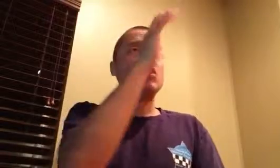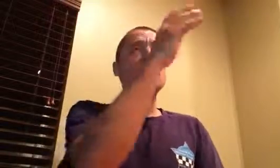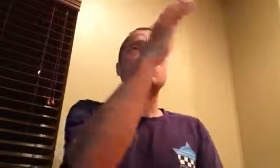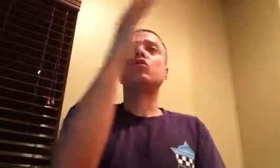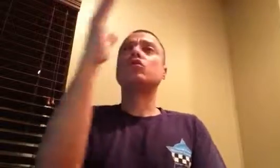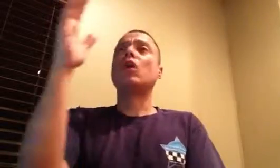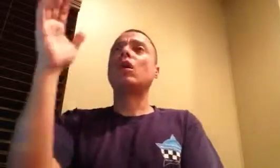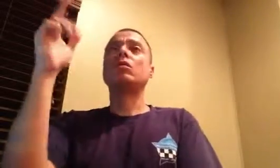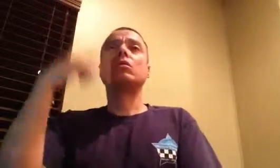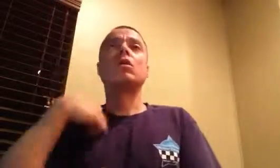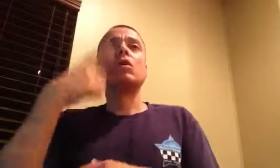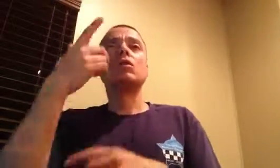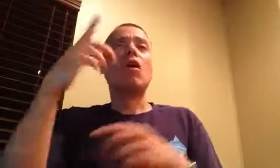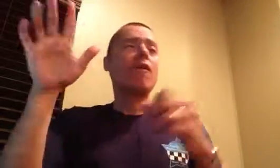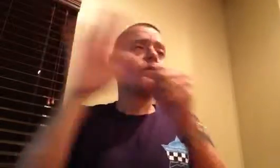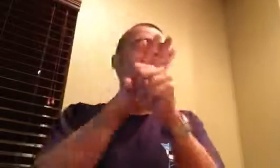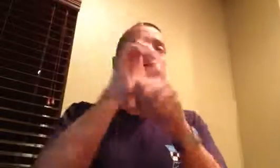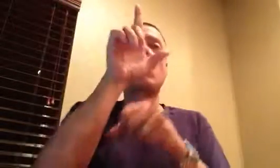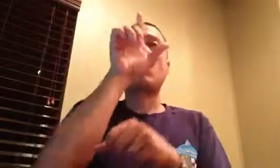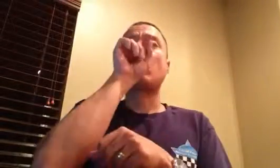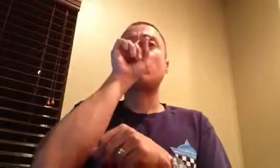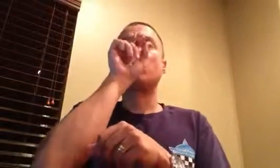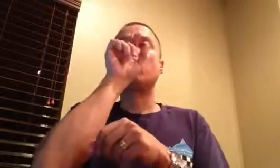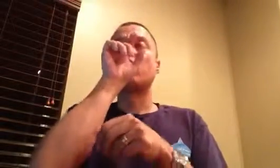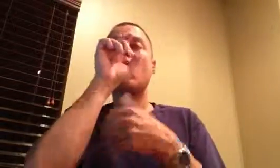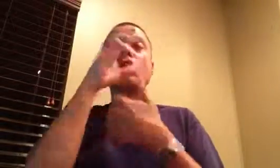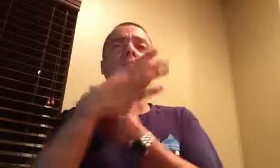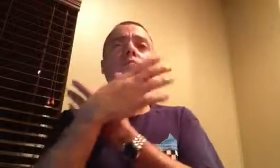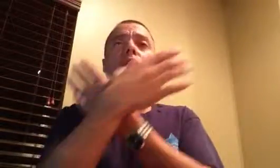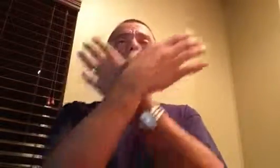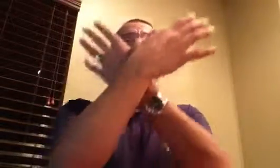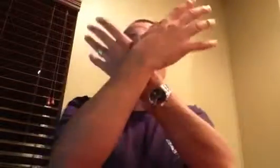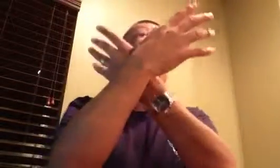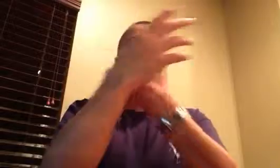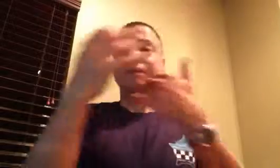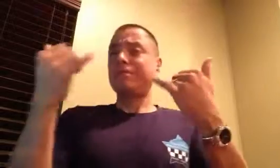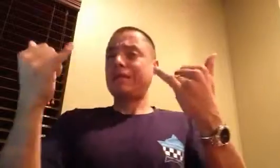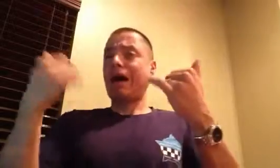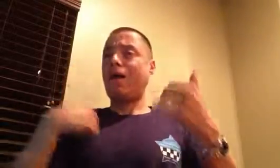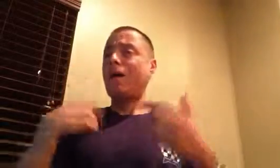butterflies. But now I wonder if they will even exist for my children to see.